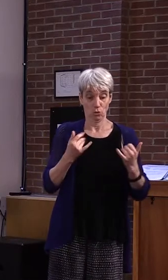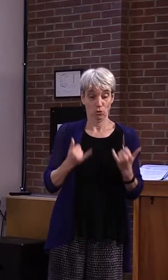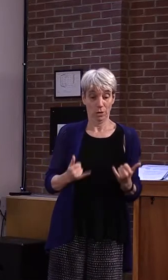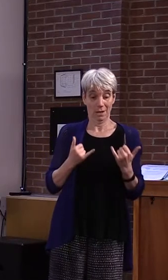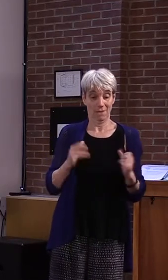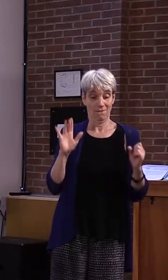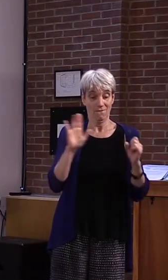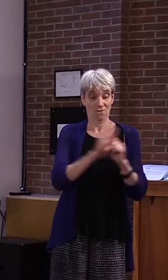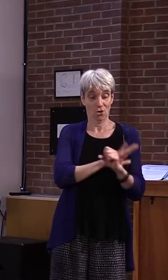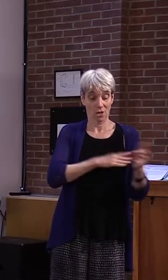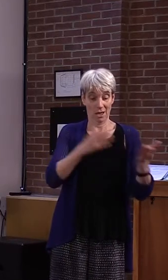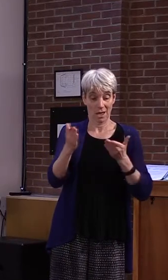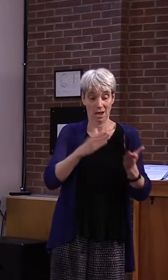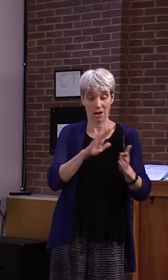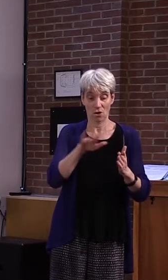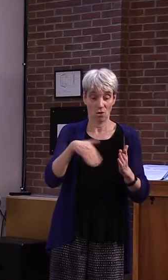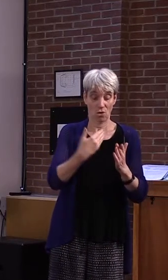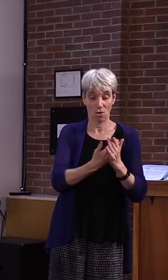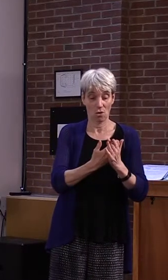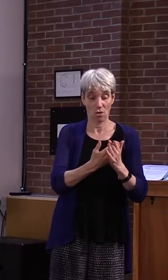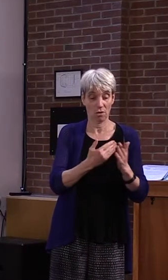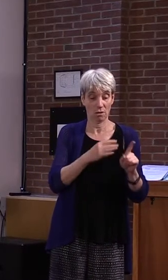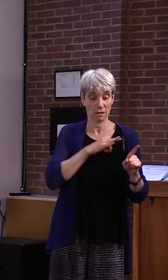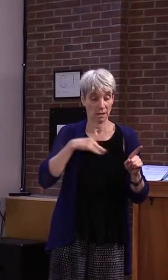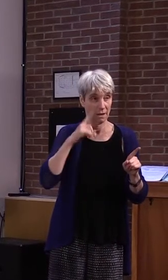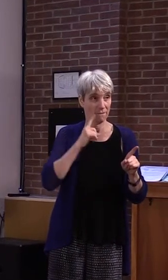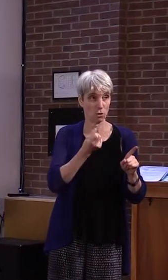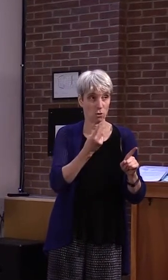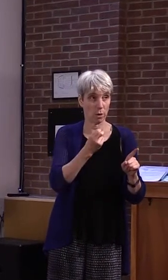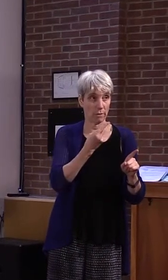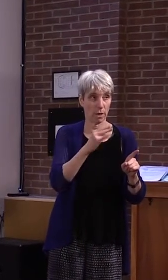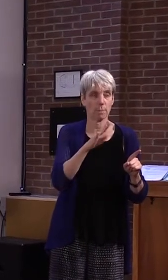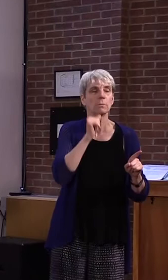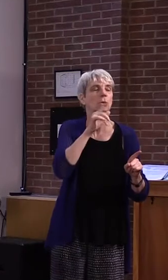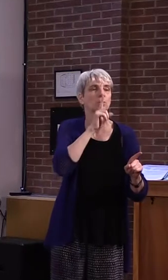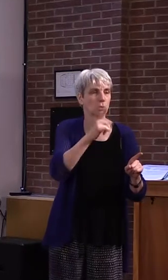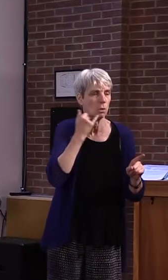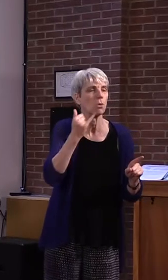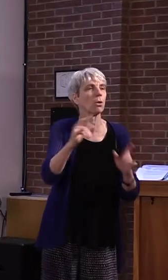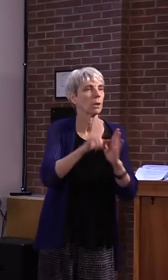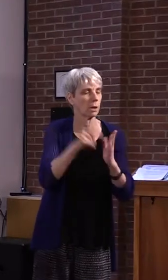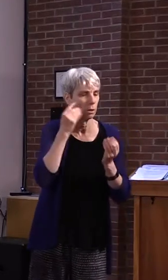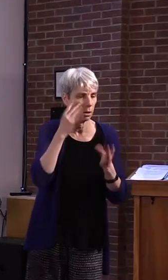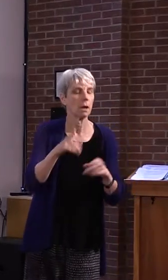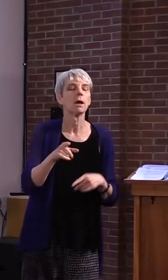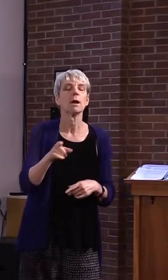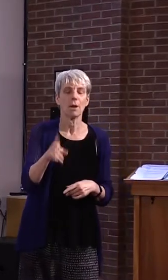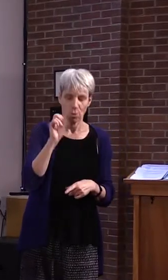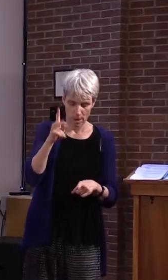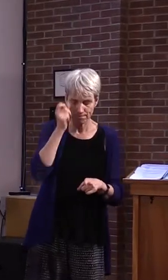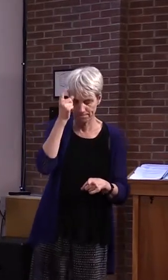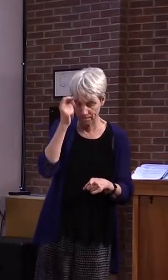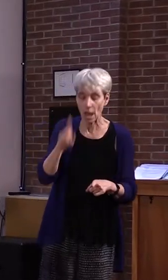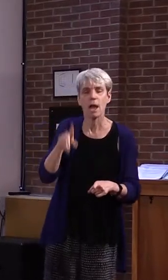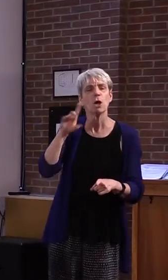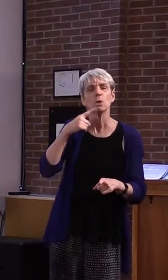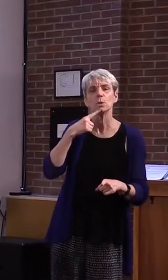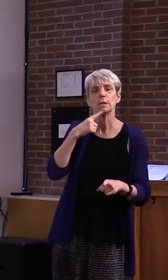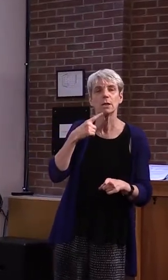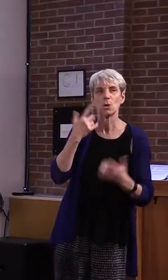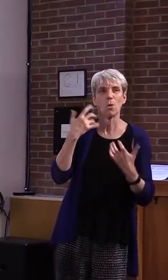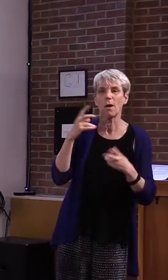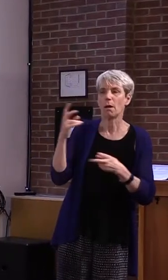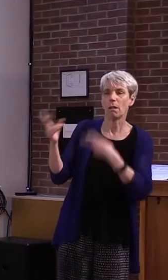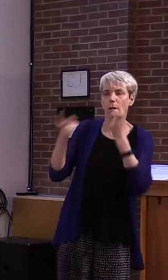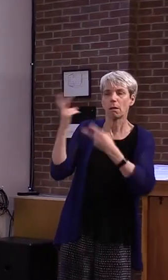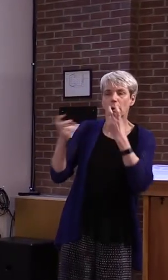right now. Right. And you've also mentioned, being worried about poaching from the existing system.